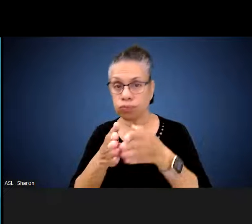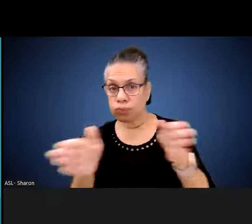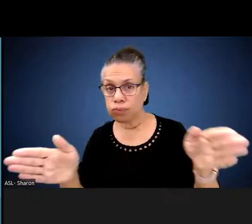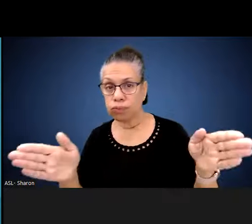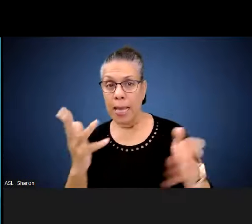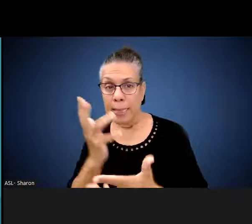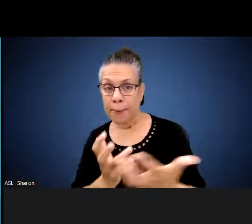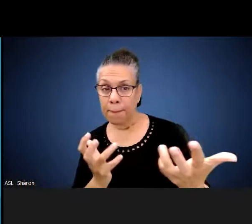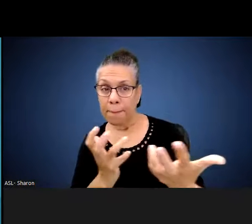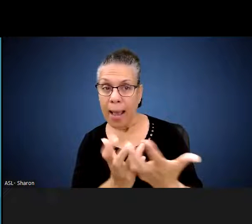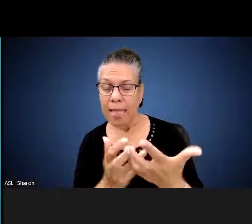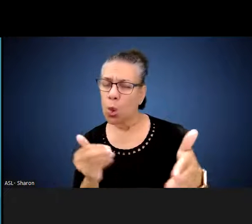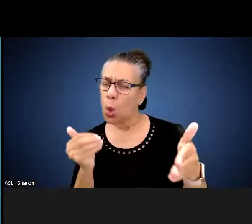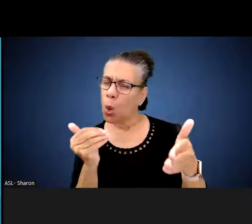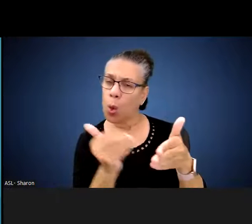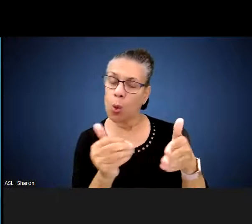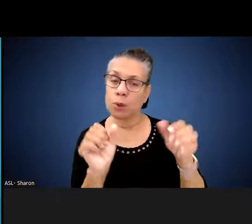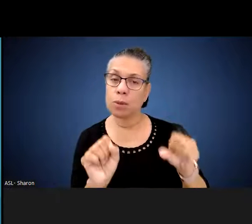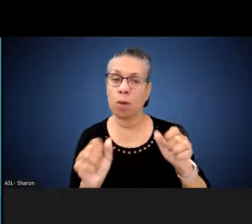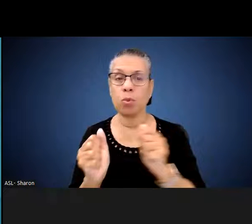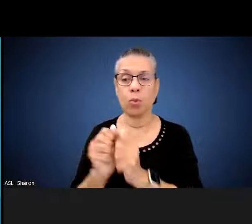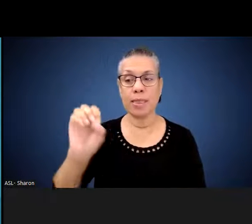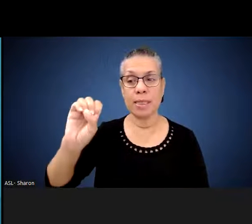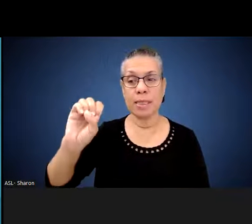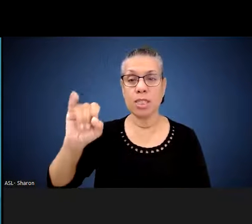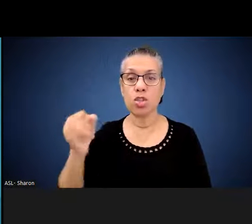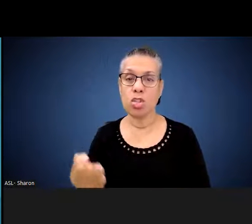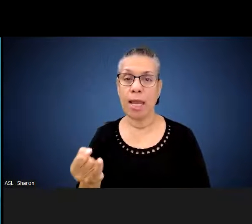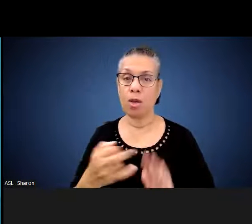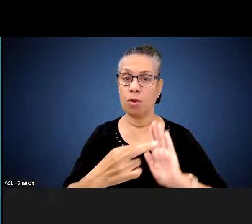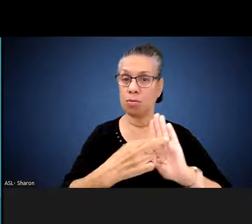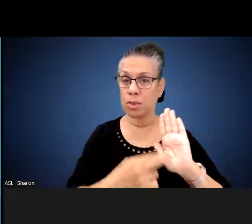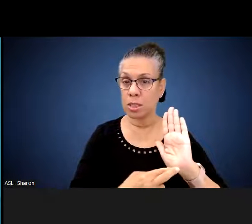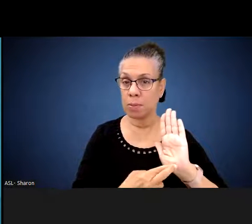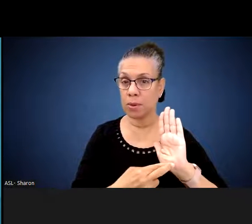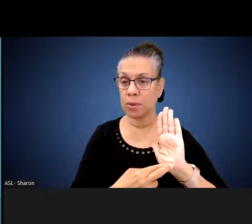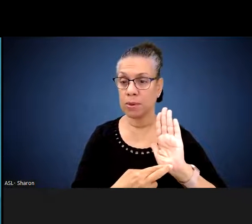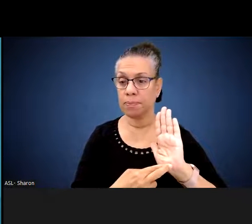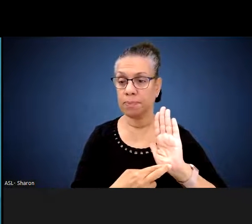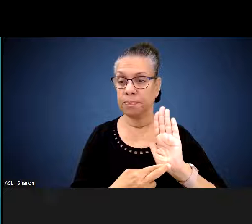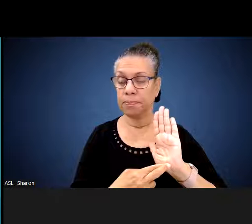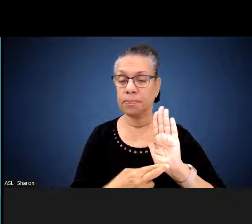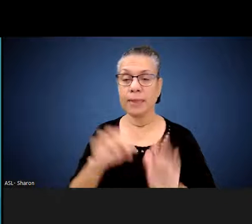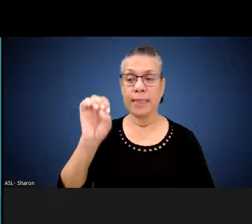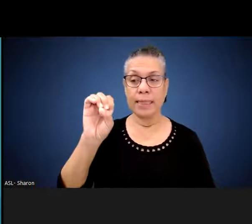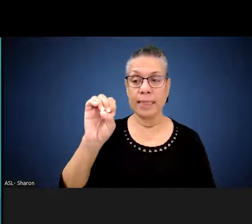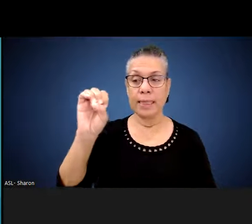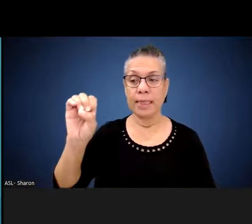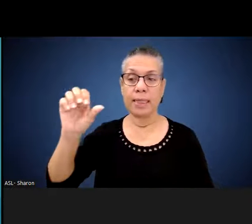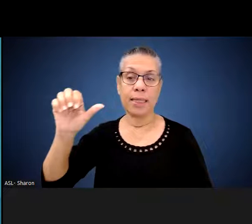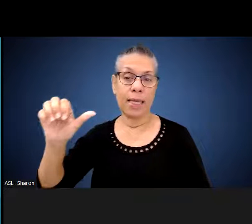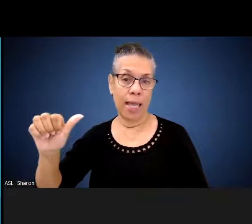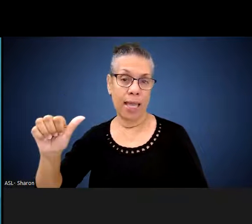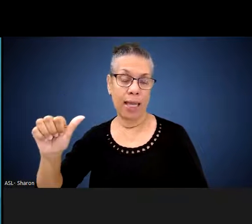as closely as possible with the EJ principles that are outlined in the Act, EEA intends to